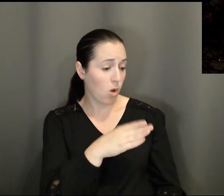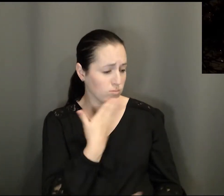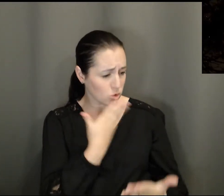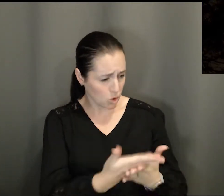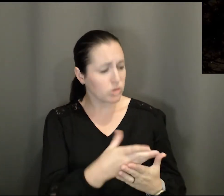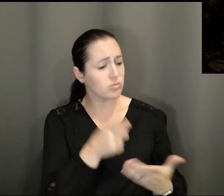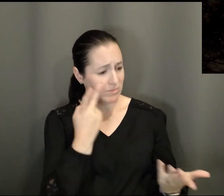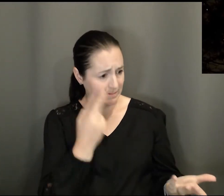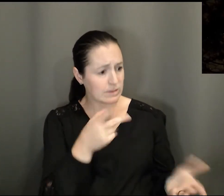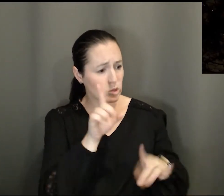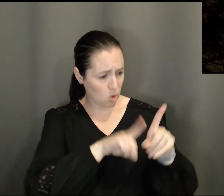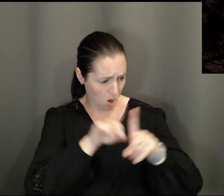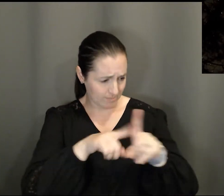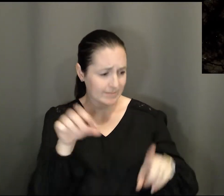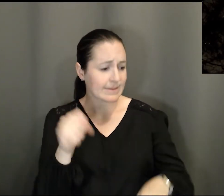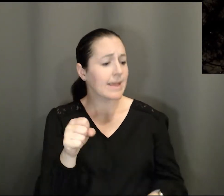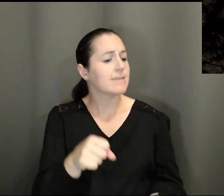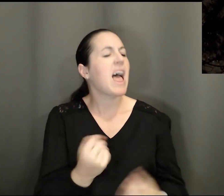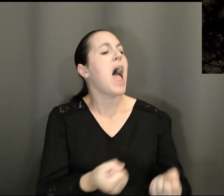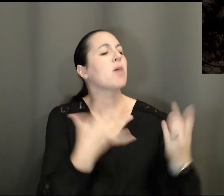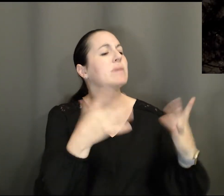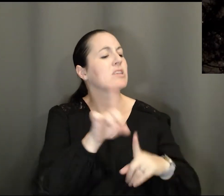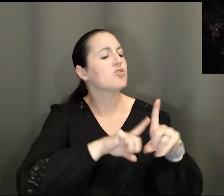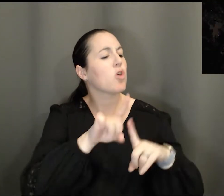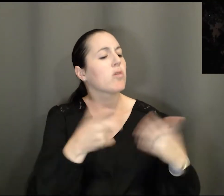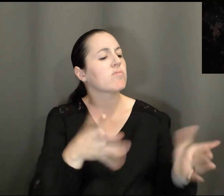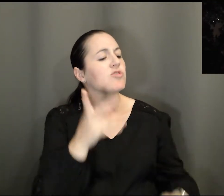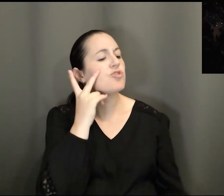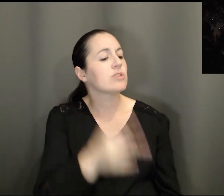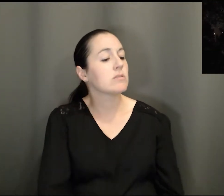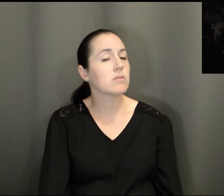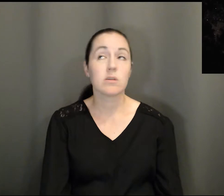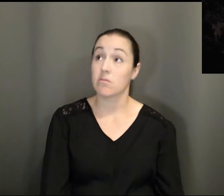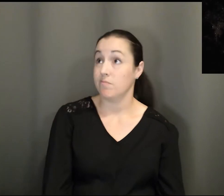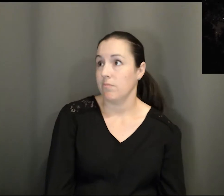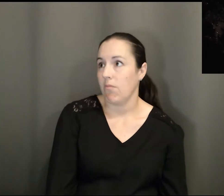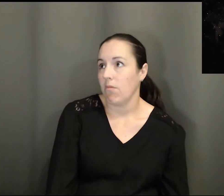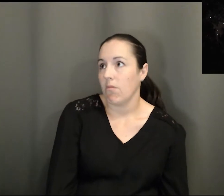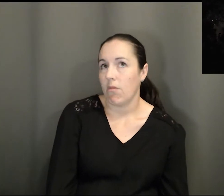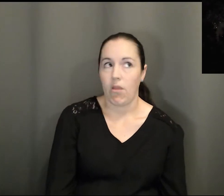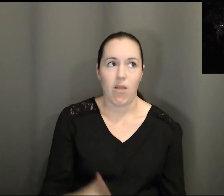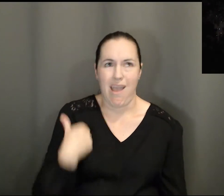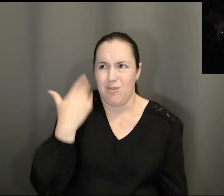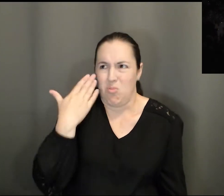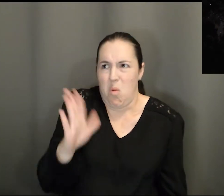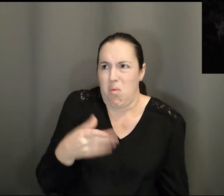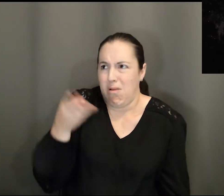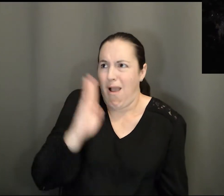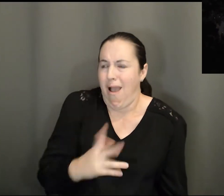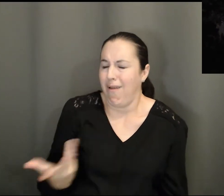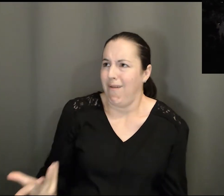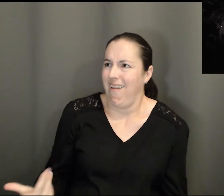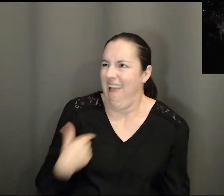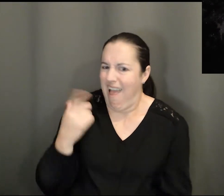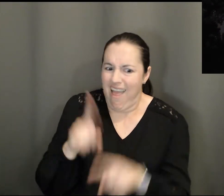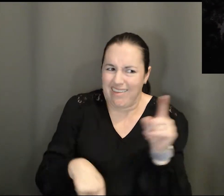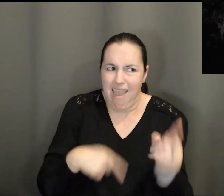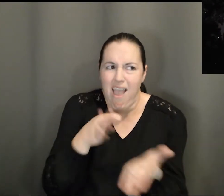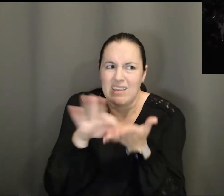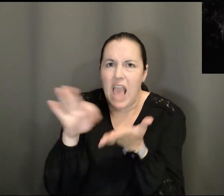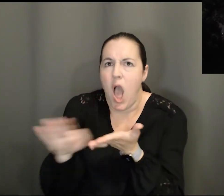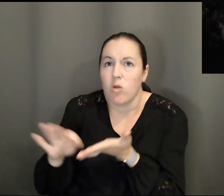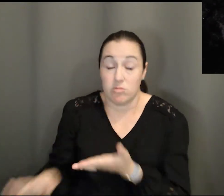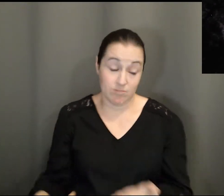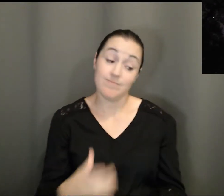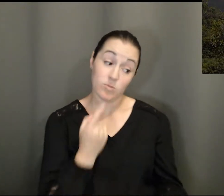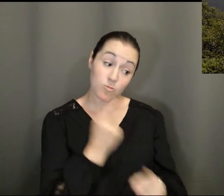You can't, but I can because I made every one of them. I hung every one of those stars in the sky.